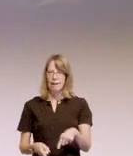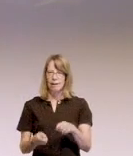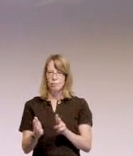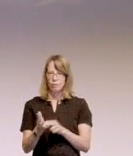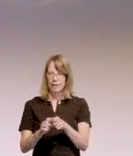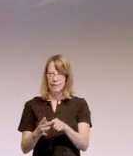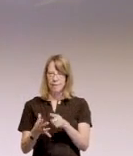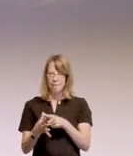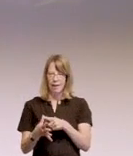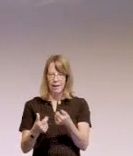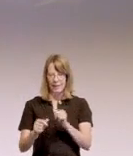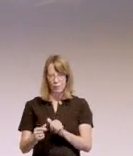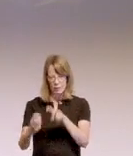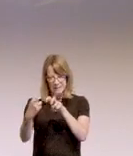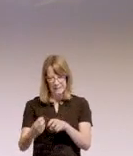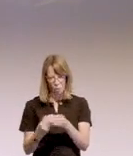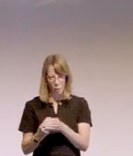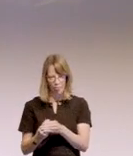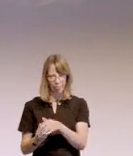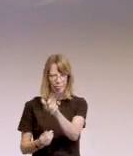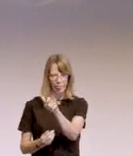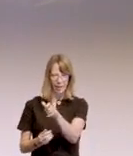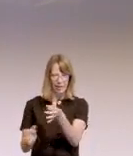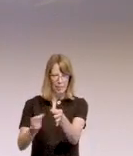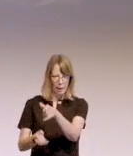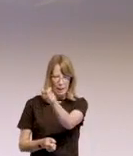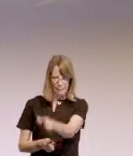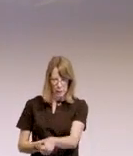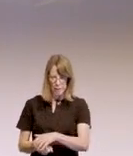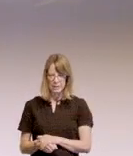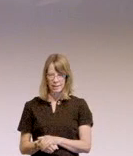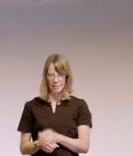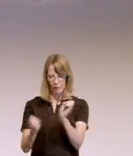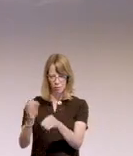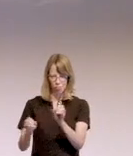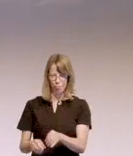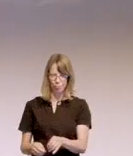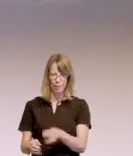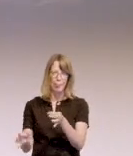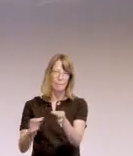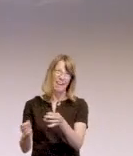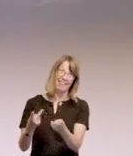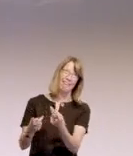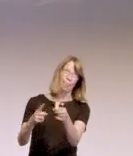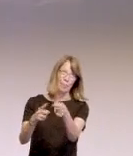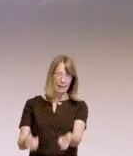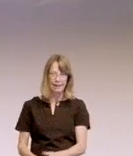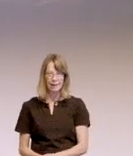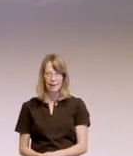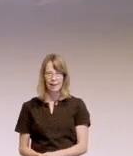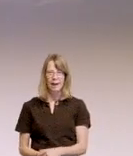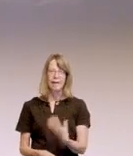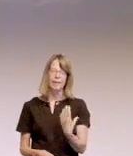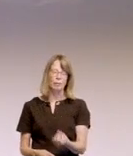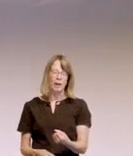with a planner, another P term, and the planner would put together a plan, another P term, and that plan would have a budget.